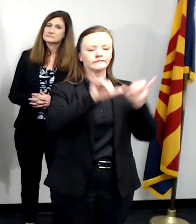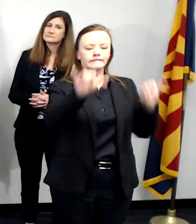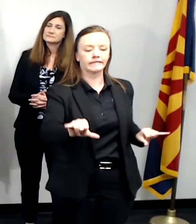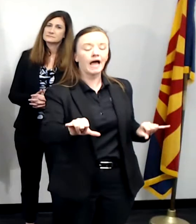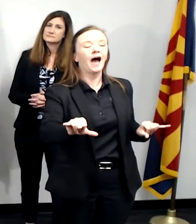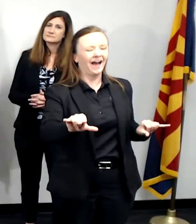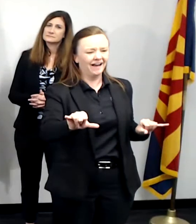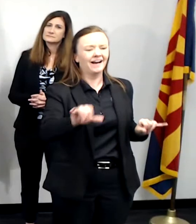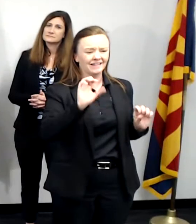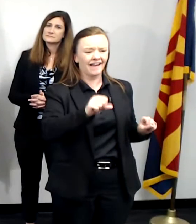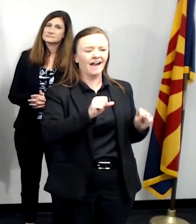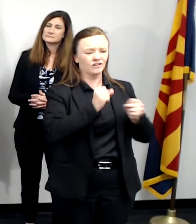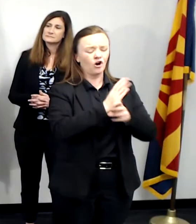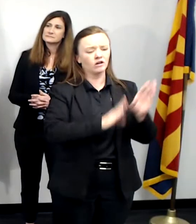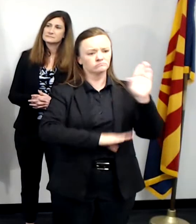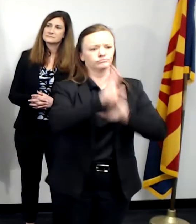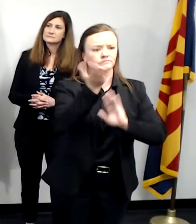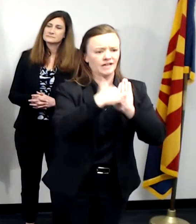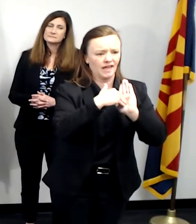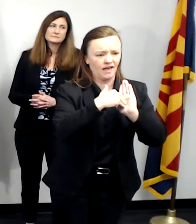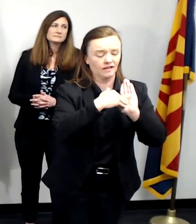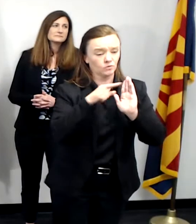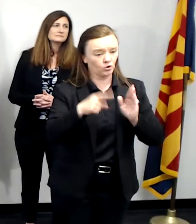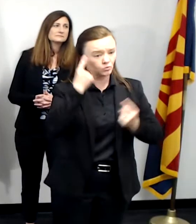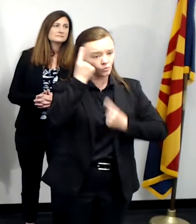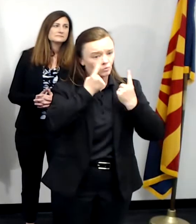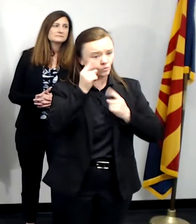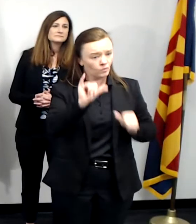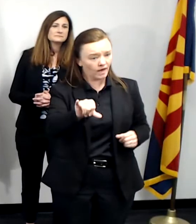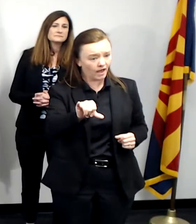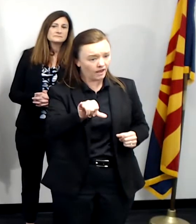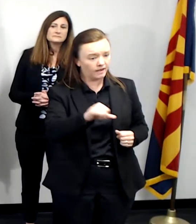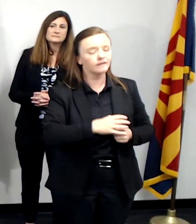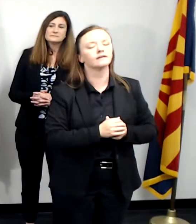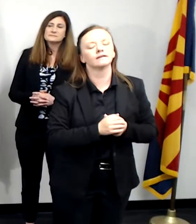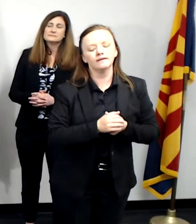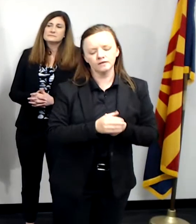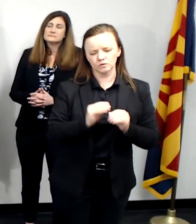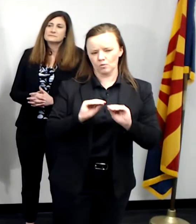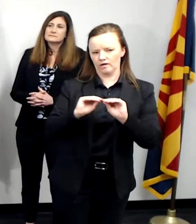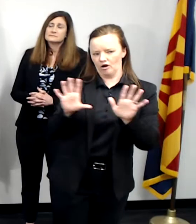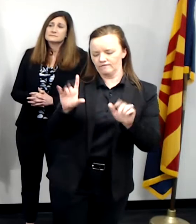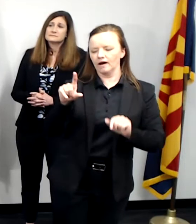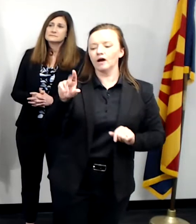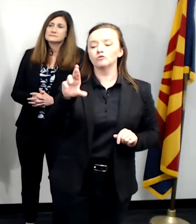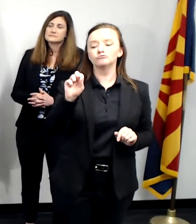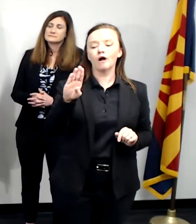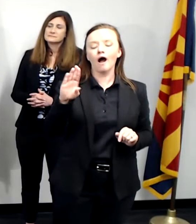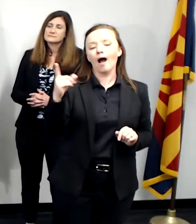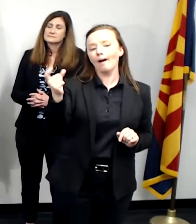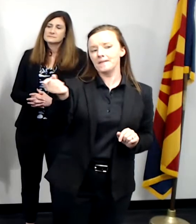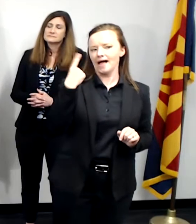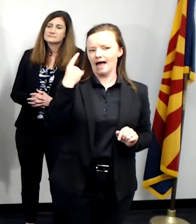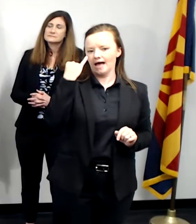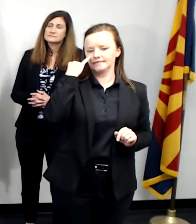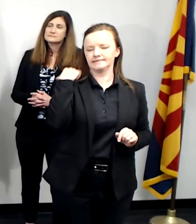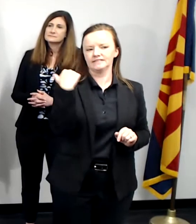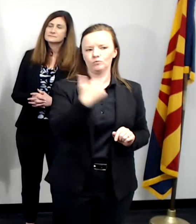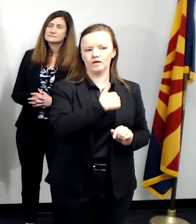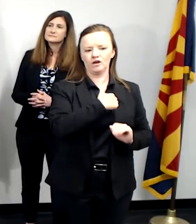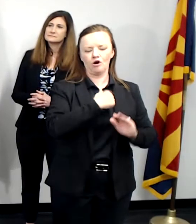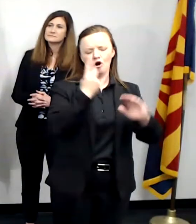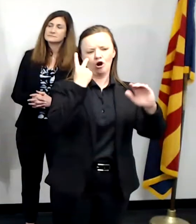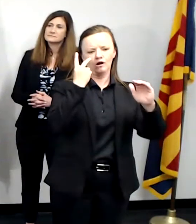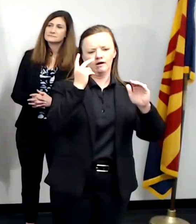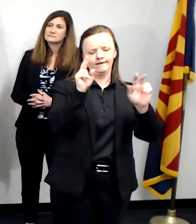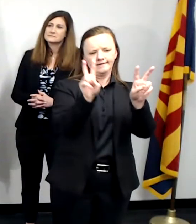that, worrying about that? Yeah, so Rob is asking about whether or not we're modeling or